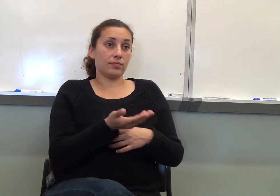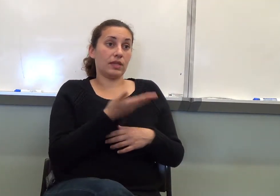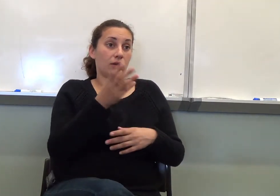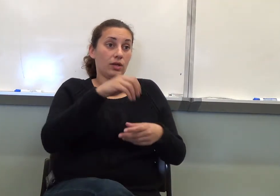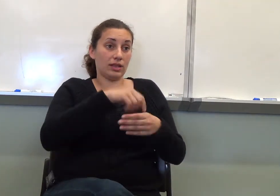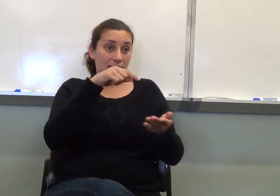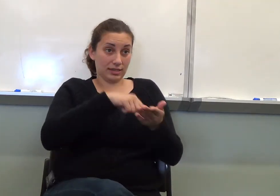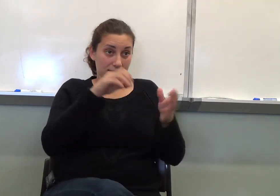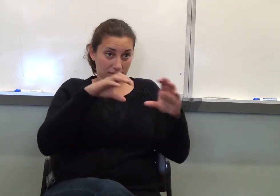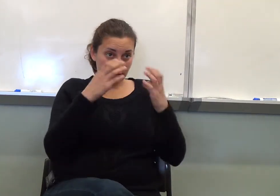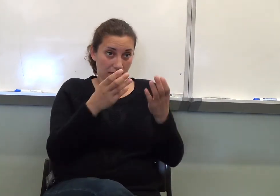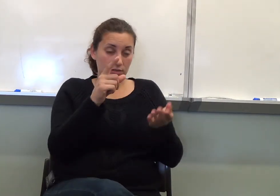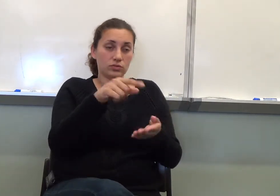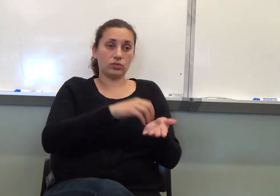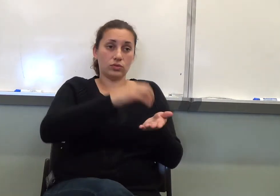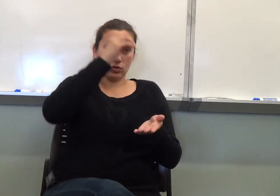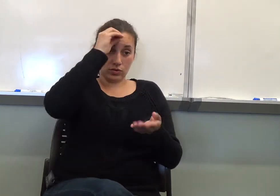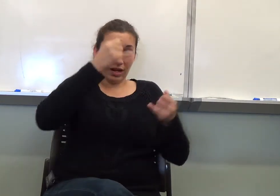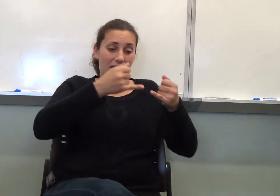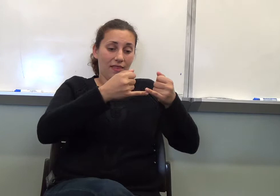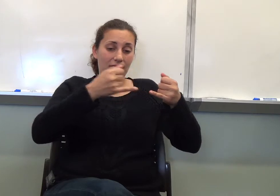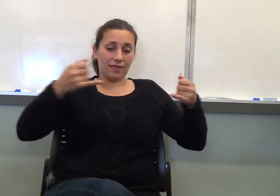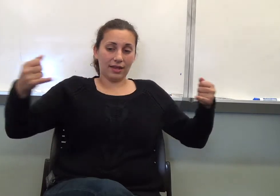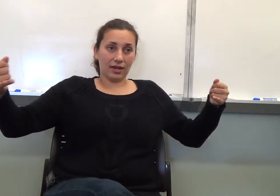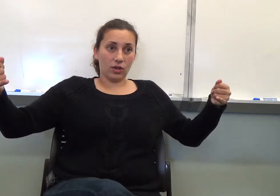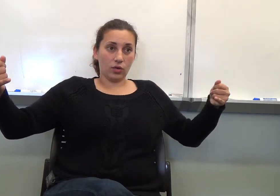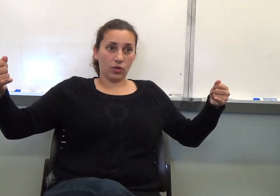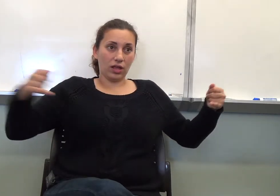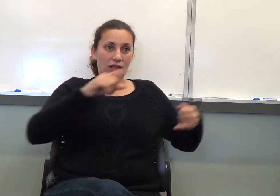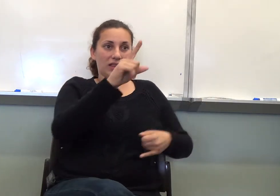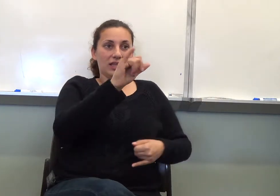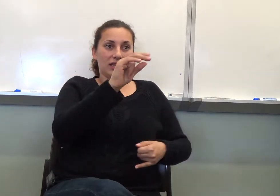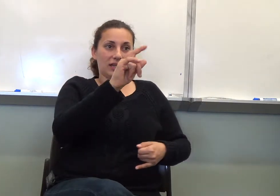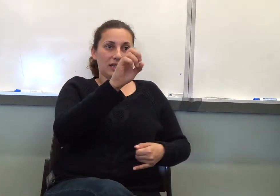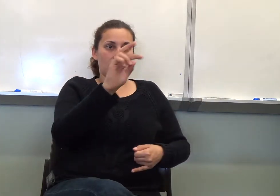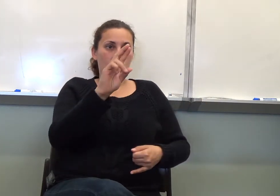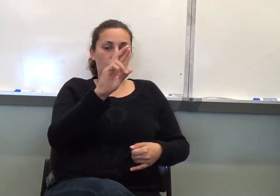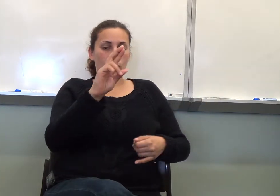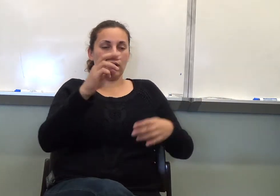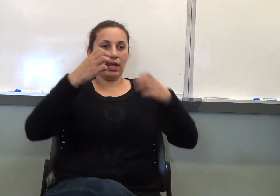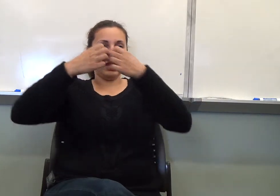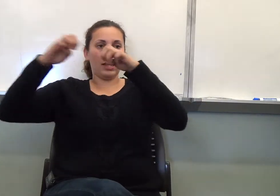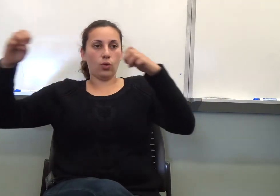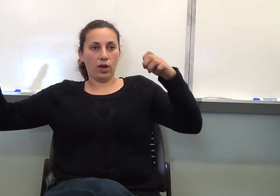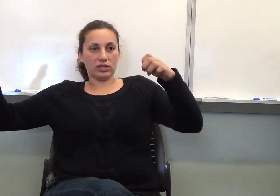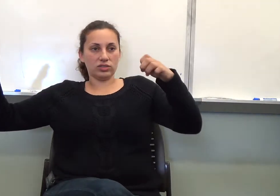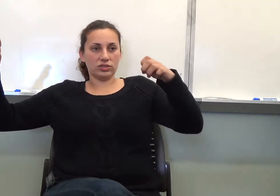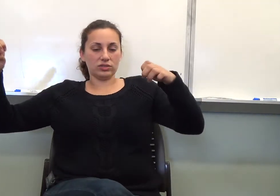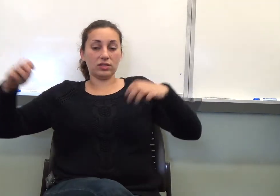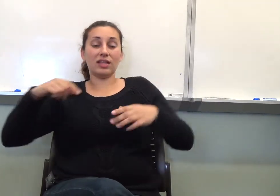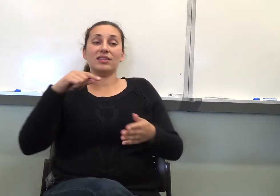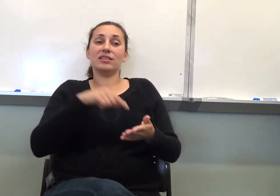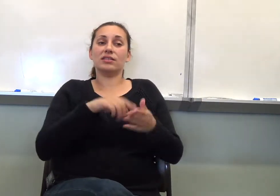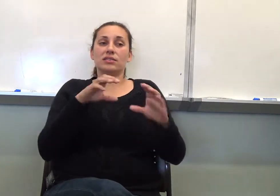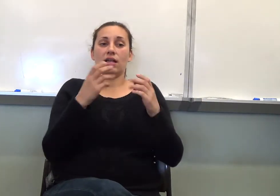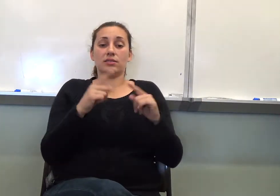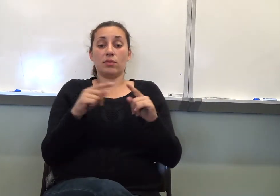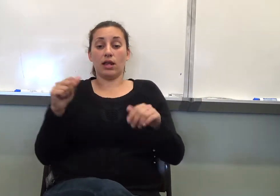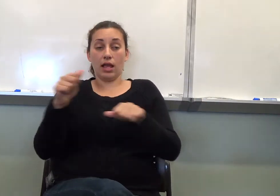few weeks you'll deal with linear equations, and then you'll start building up to be able to solve what's called quadratic, which were the variables to the second